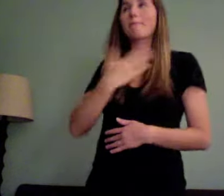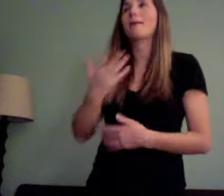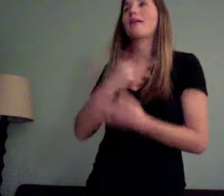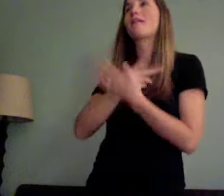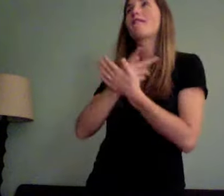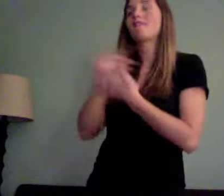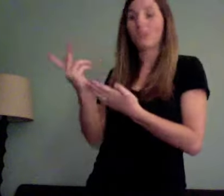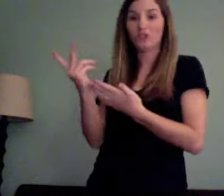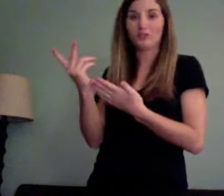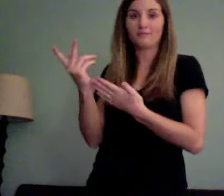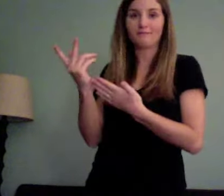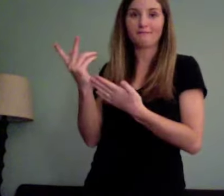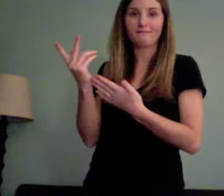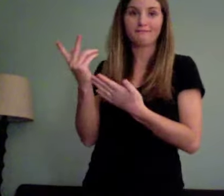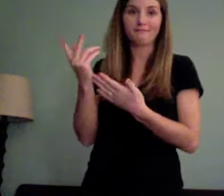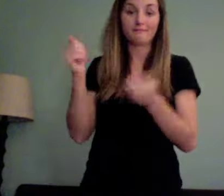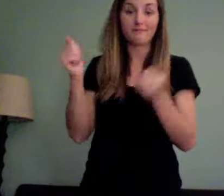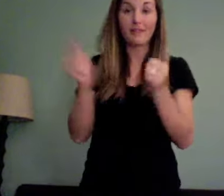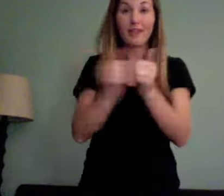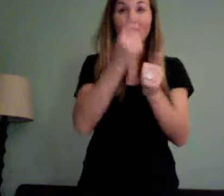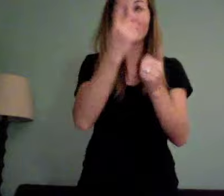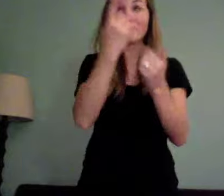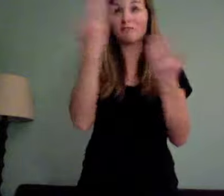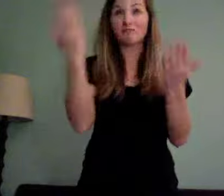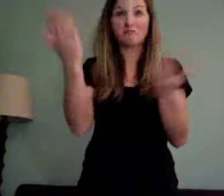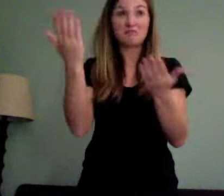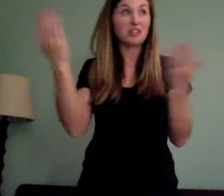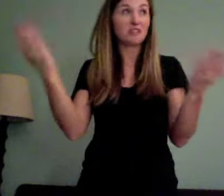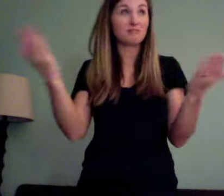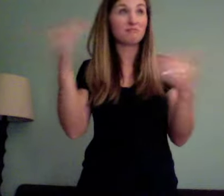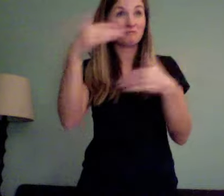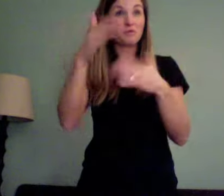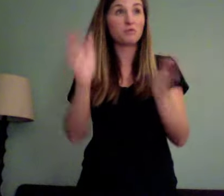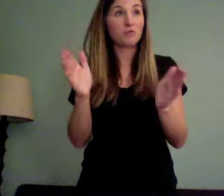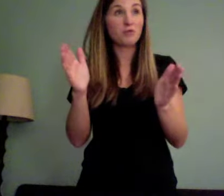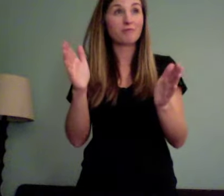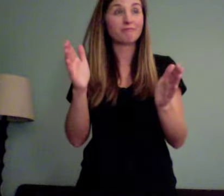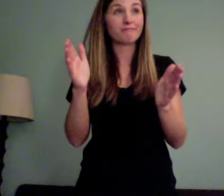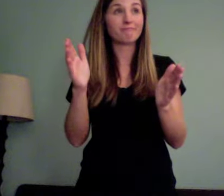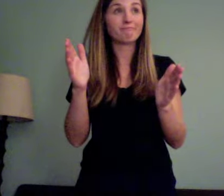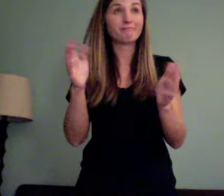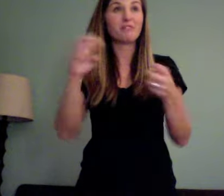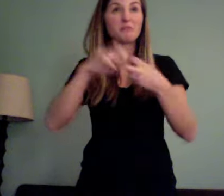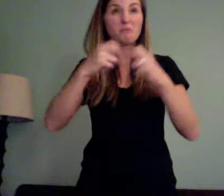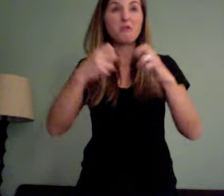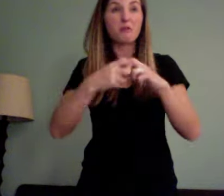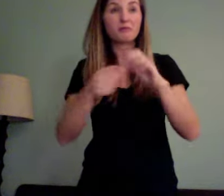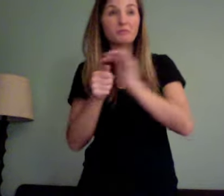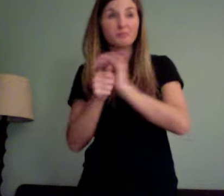Everyone in this room, we've got a problem with hiding. We come looking the part on Sundays.